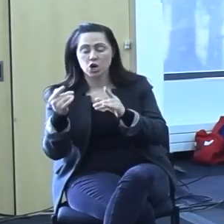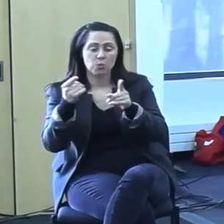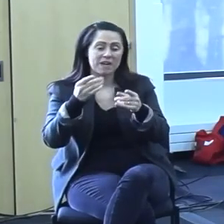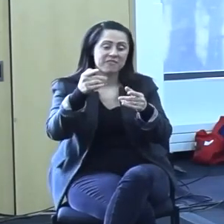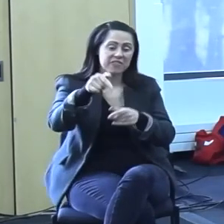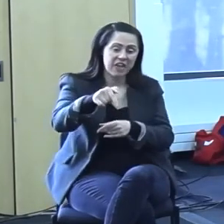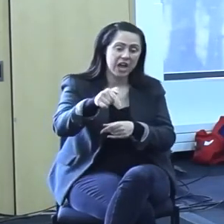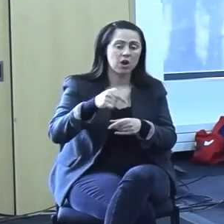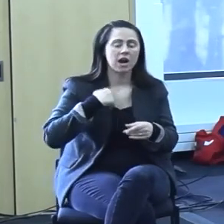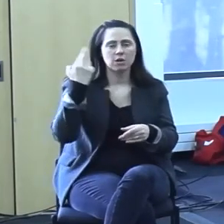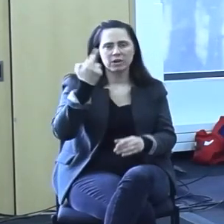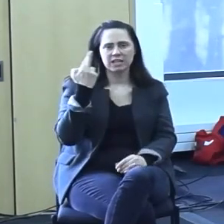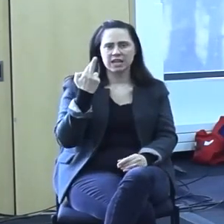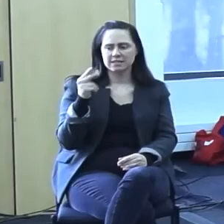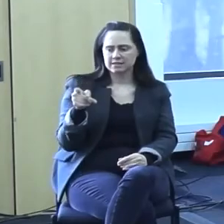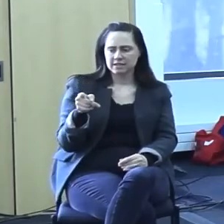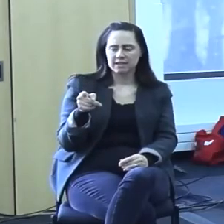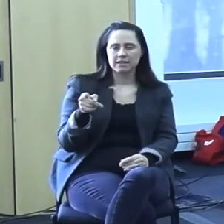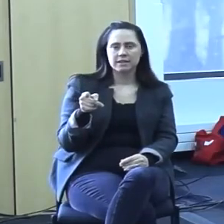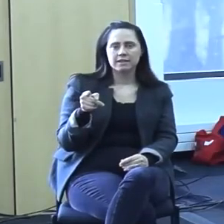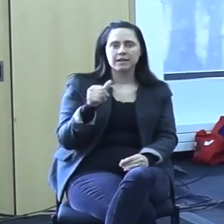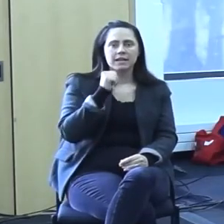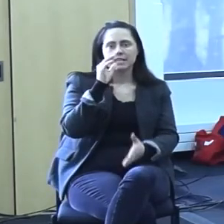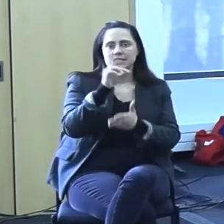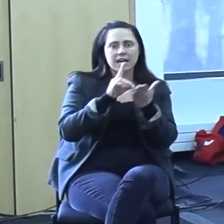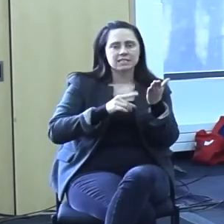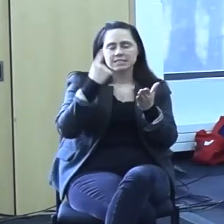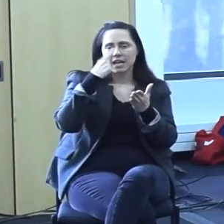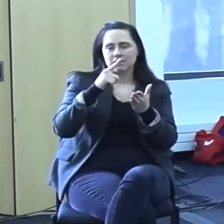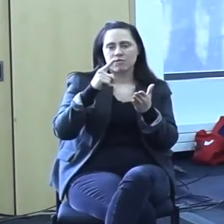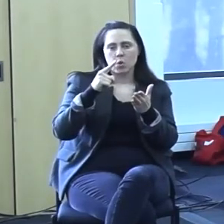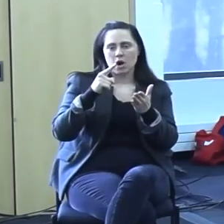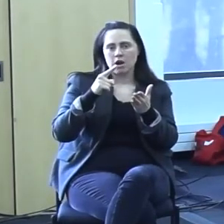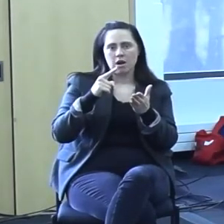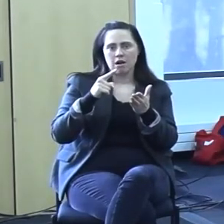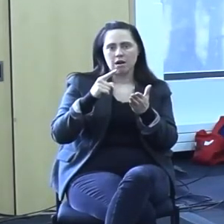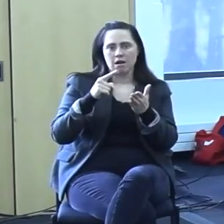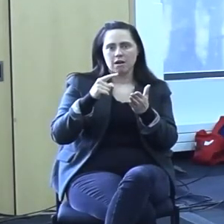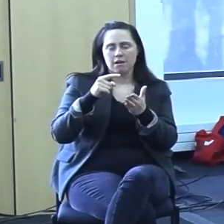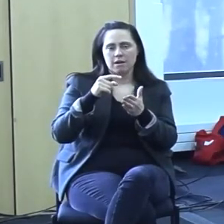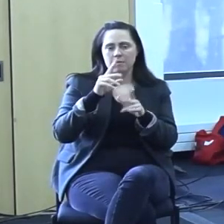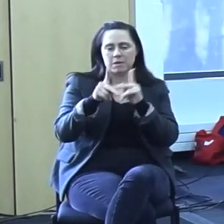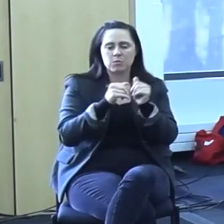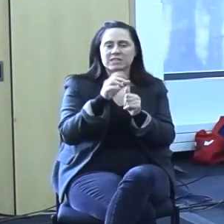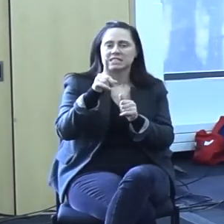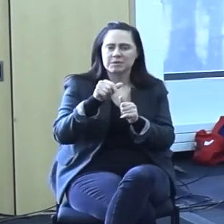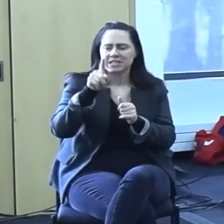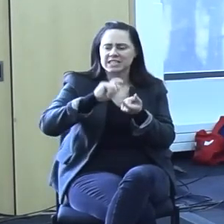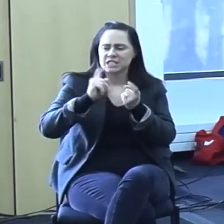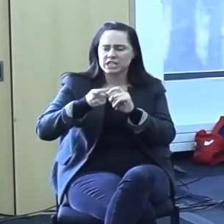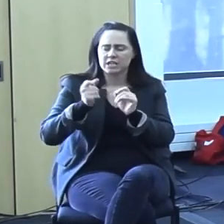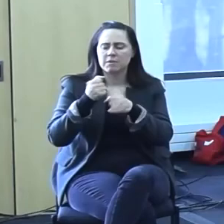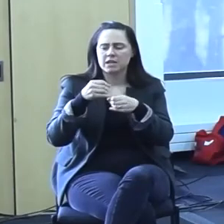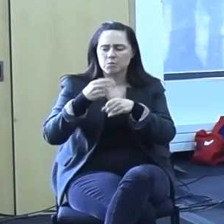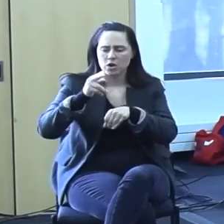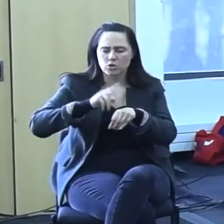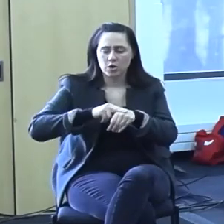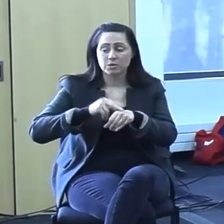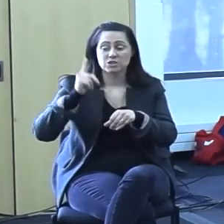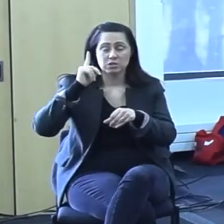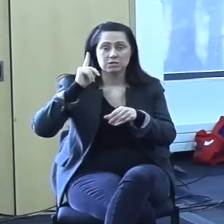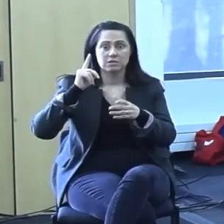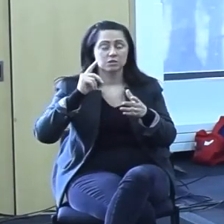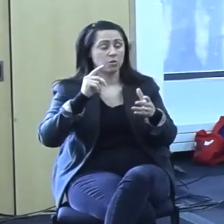like it's not designed for and we need to change that and make it more normal. So like, do you think that like this is